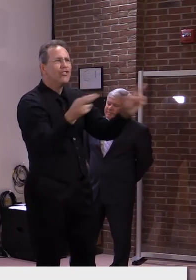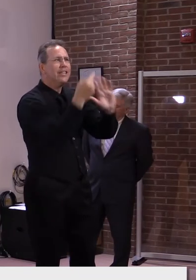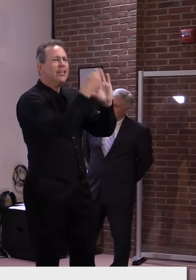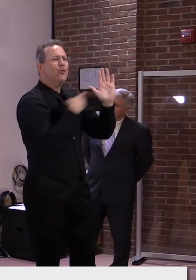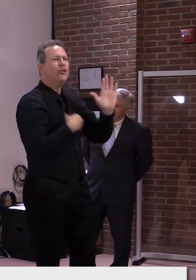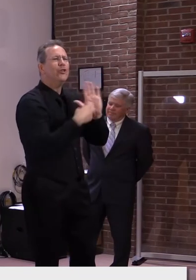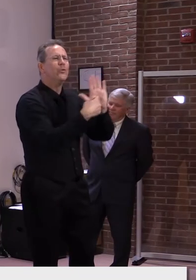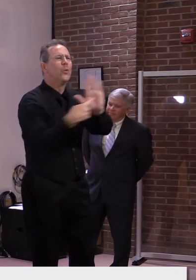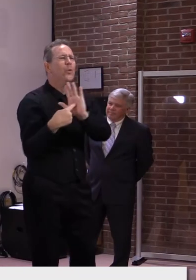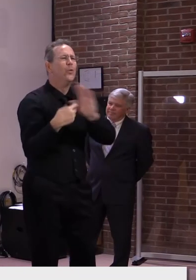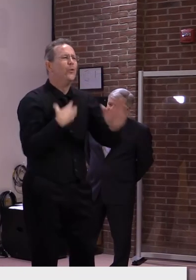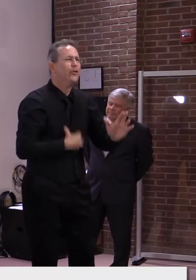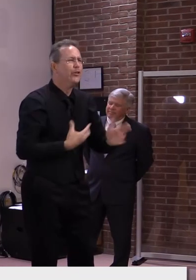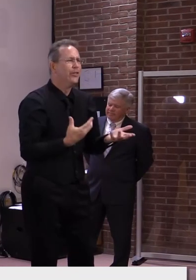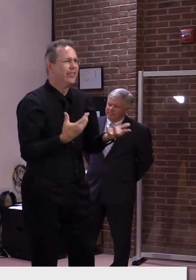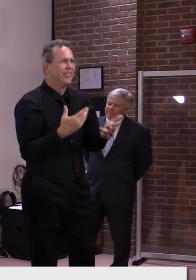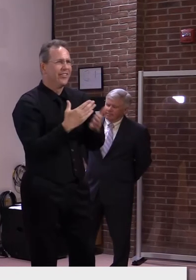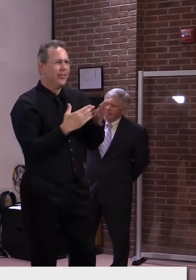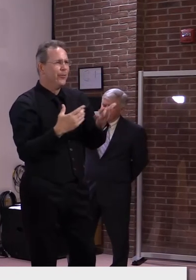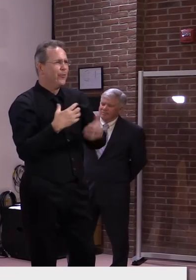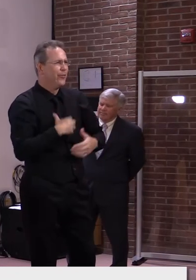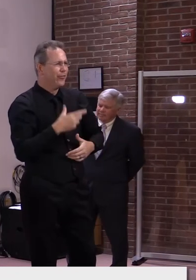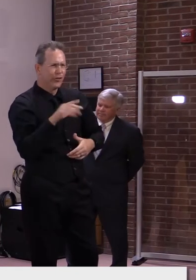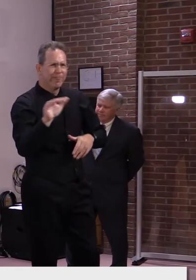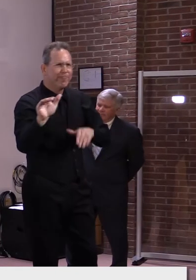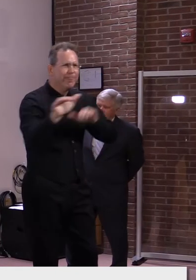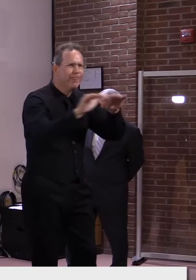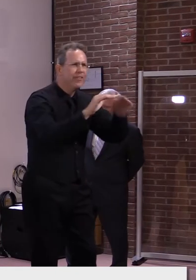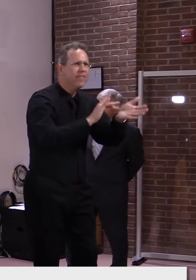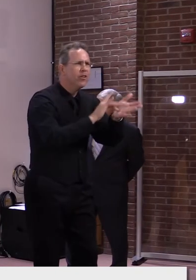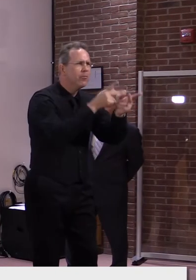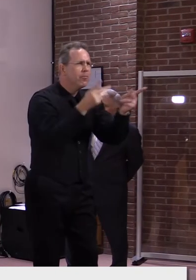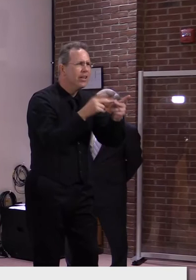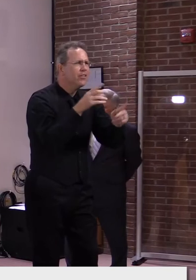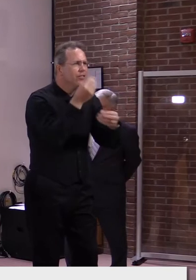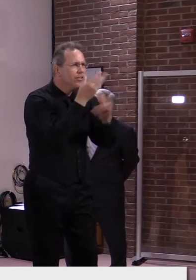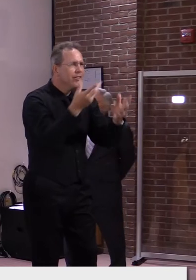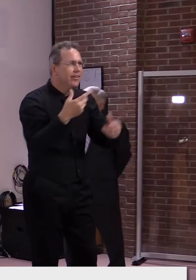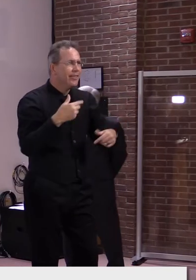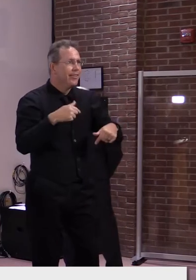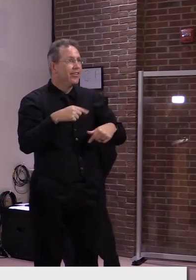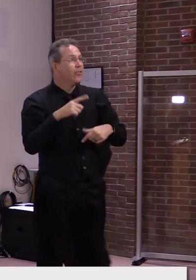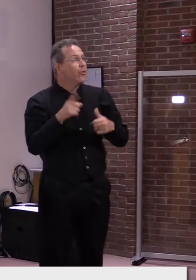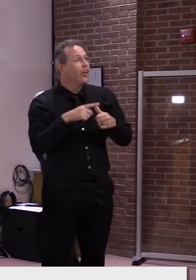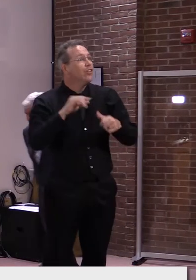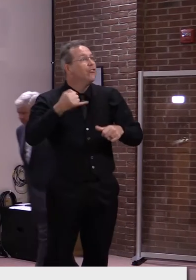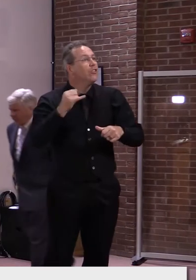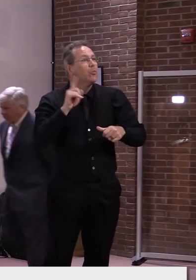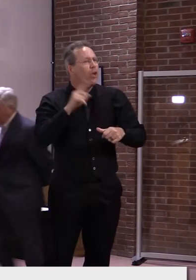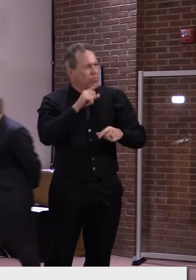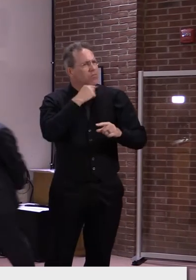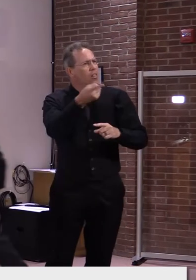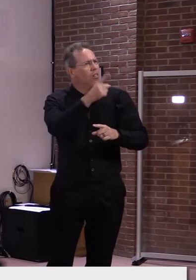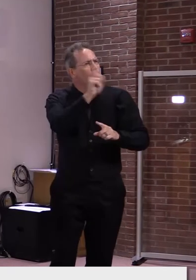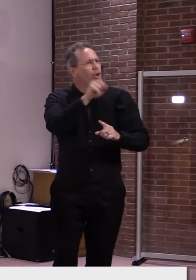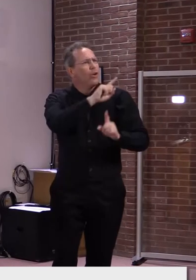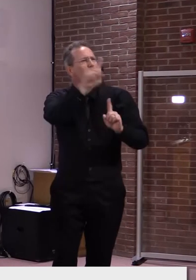a selling tool to get them in my store. But beyond that, Secretary Smith, is there anything you can add to